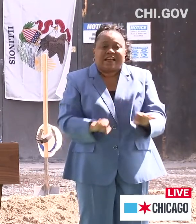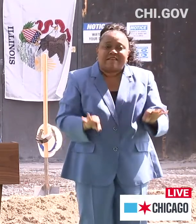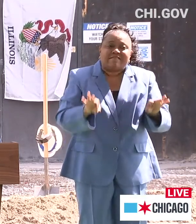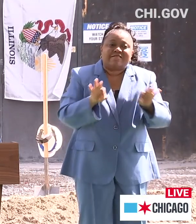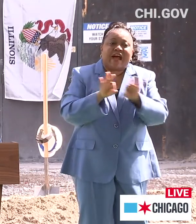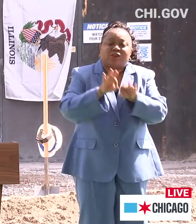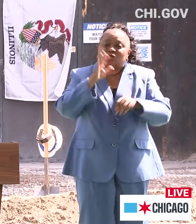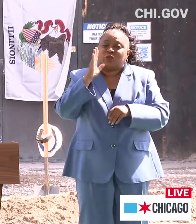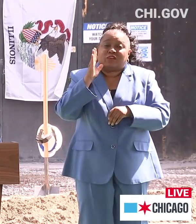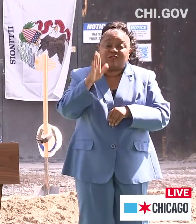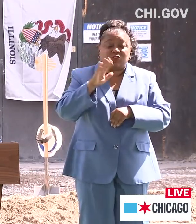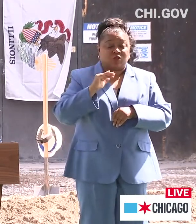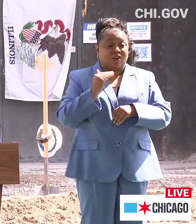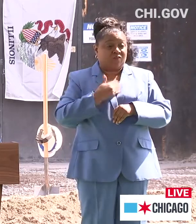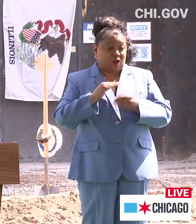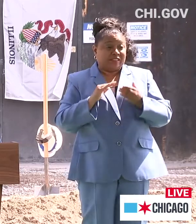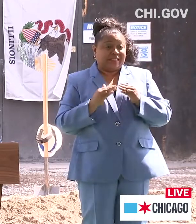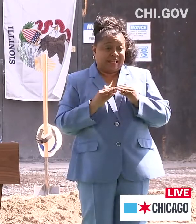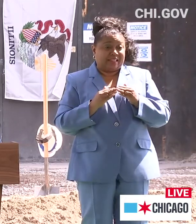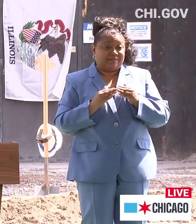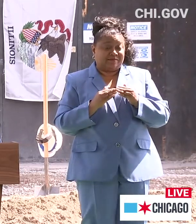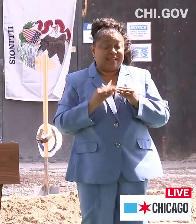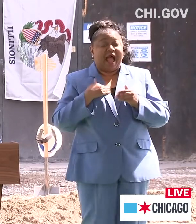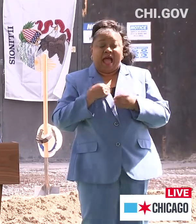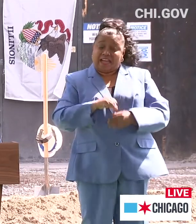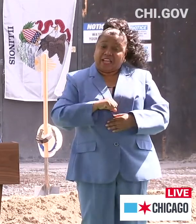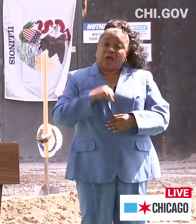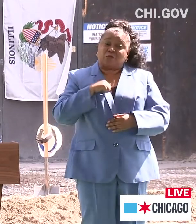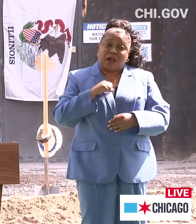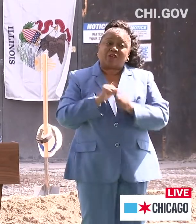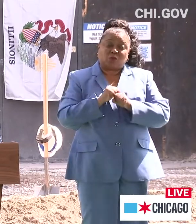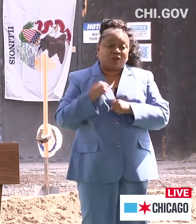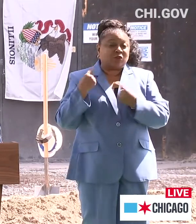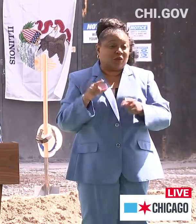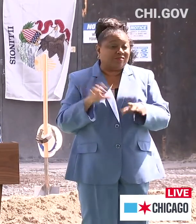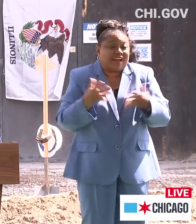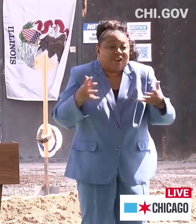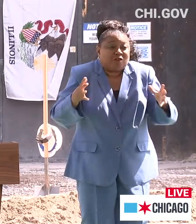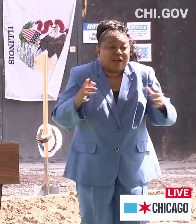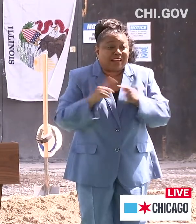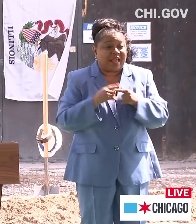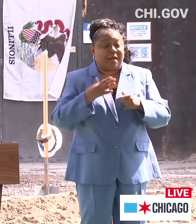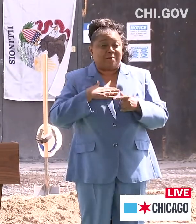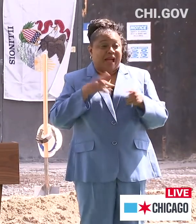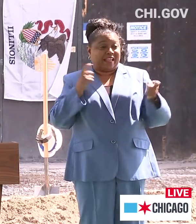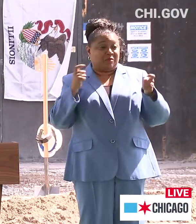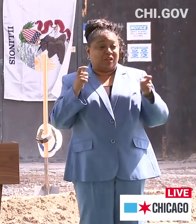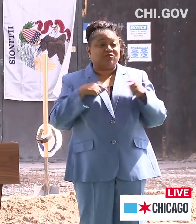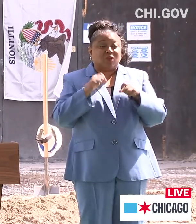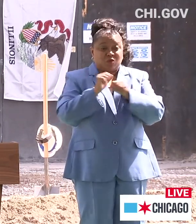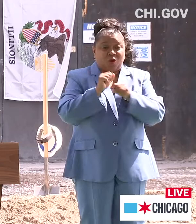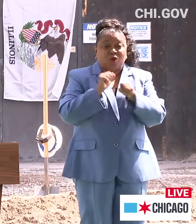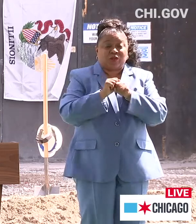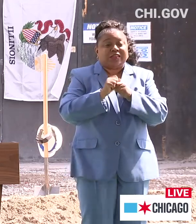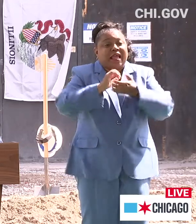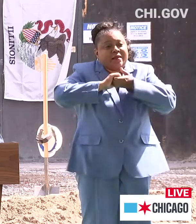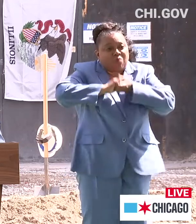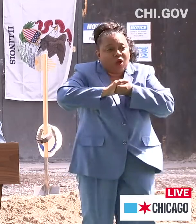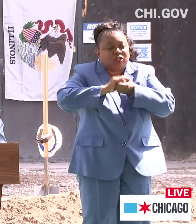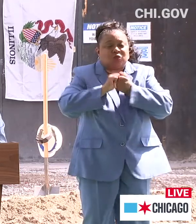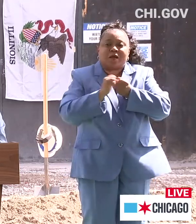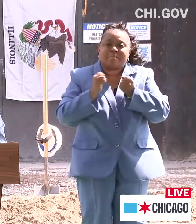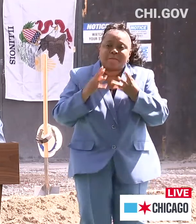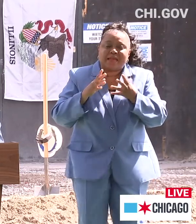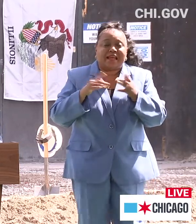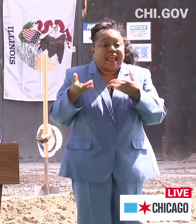to the future of our city. I am proud of the work that we have done already in my administration for workers in partnership with